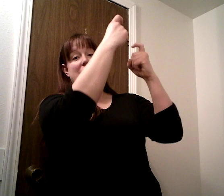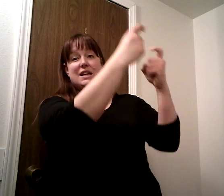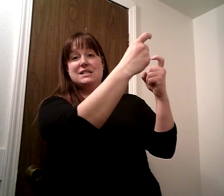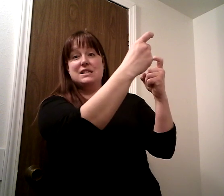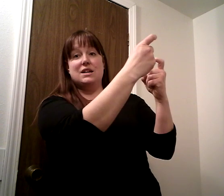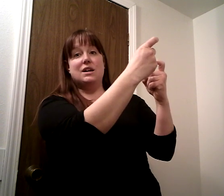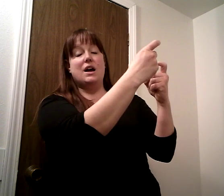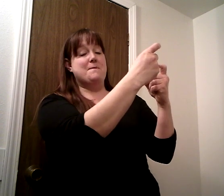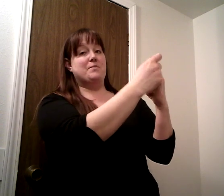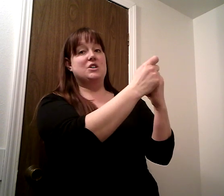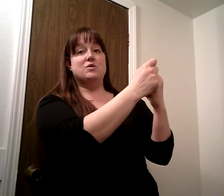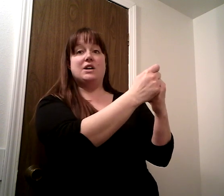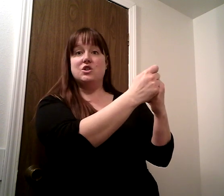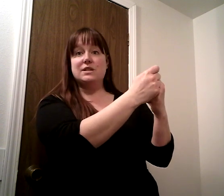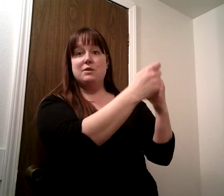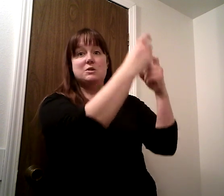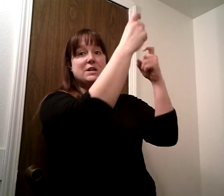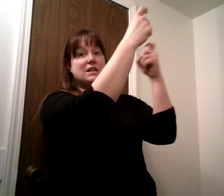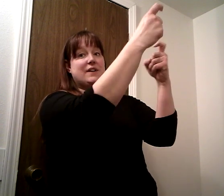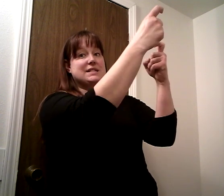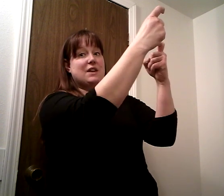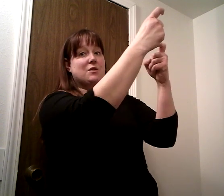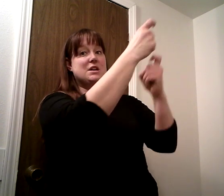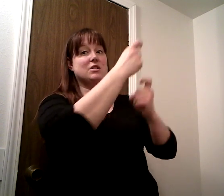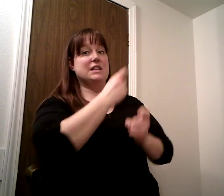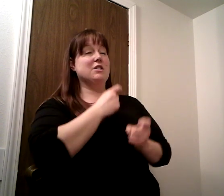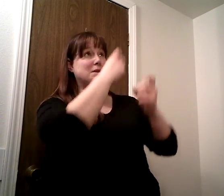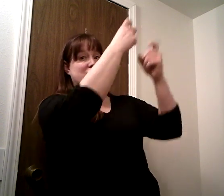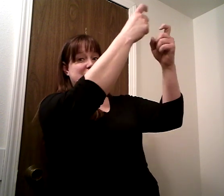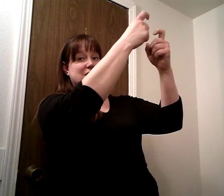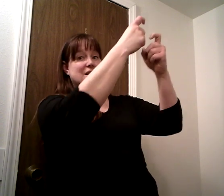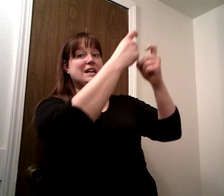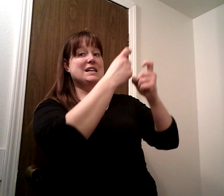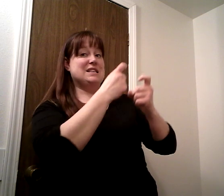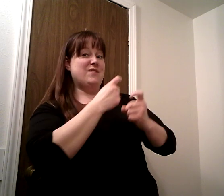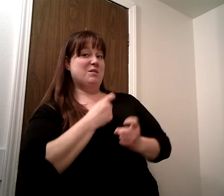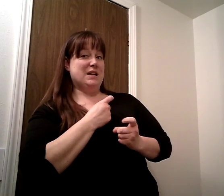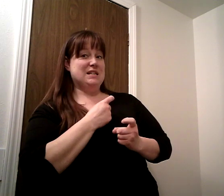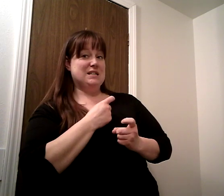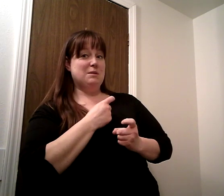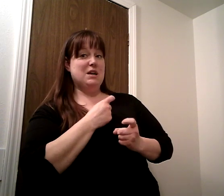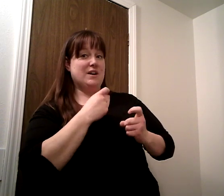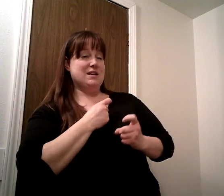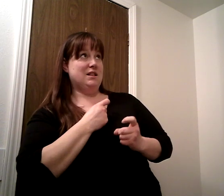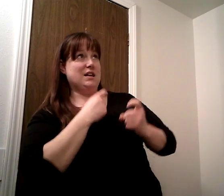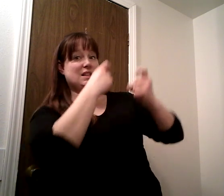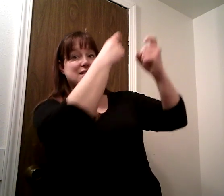Again, this is a directional sign, which means if I sign it from here to here, it means Jesus is giving the blessings to me. If I signed it like this, that